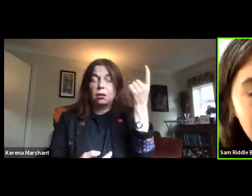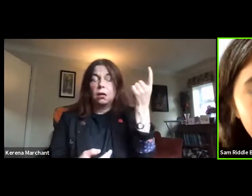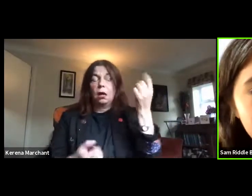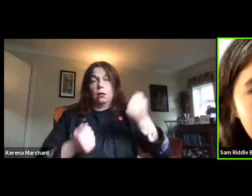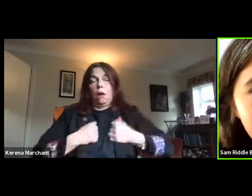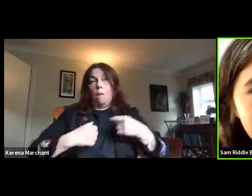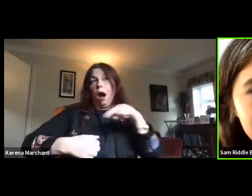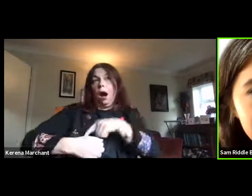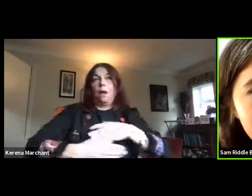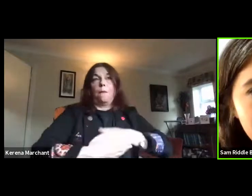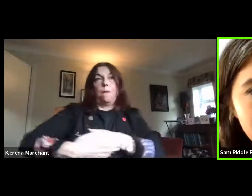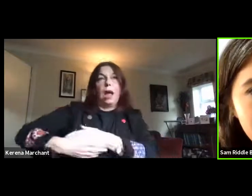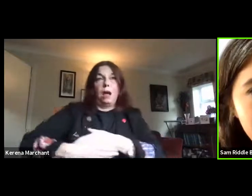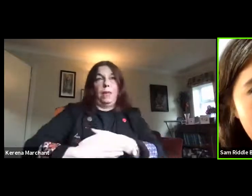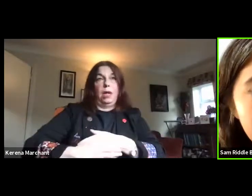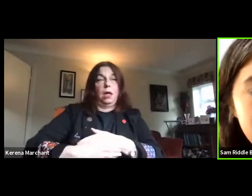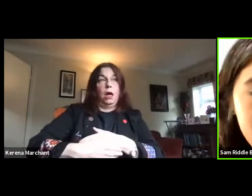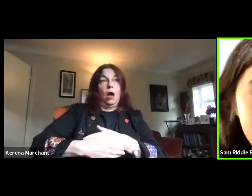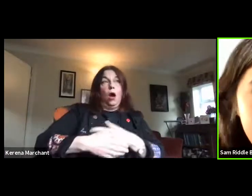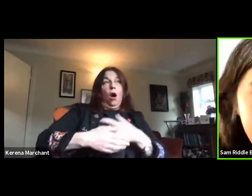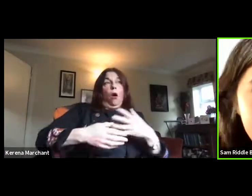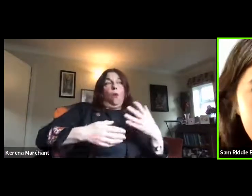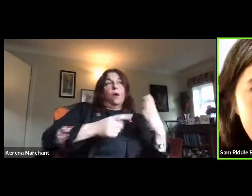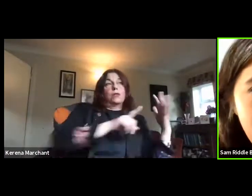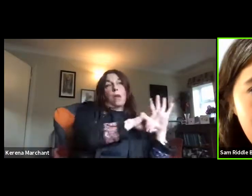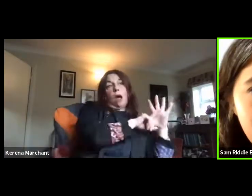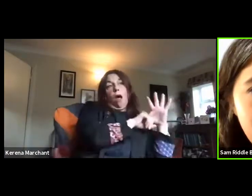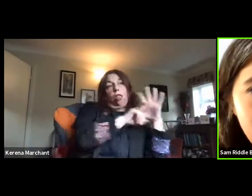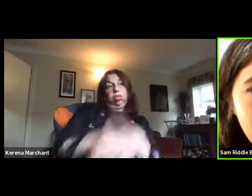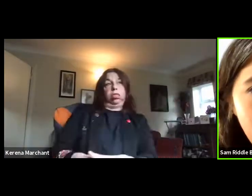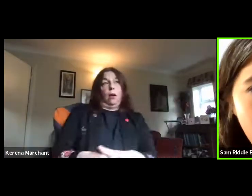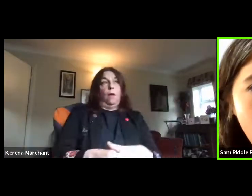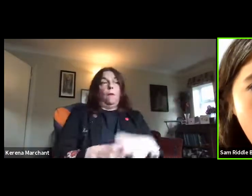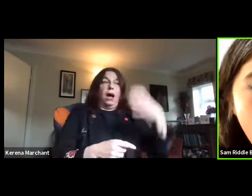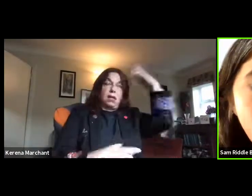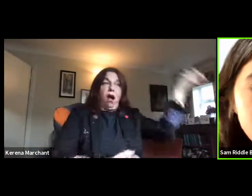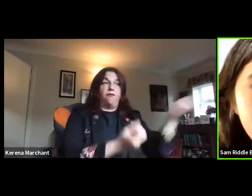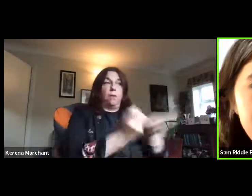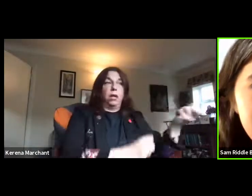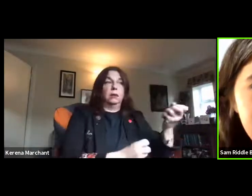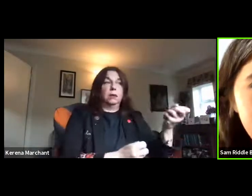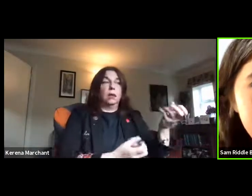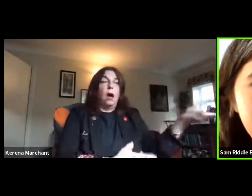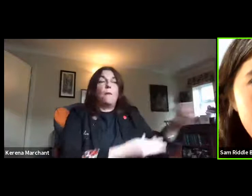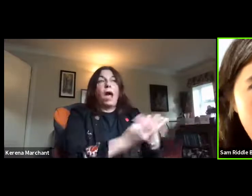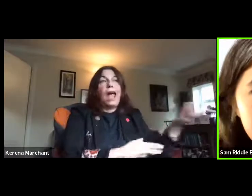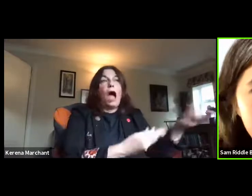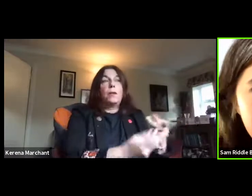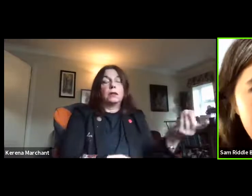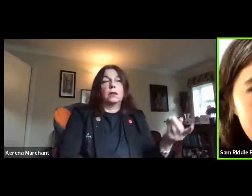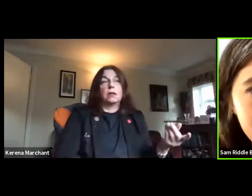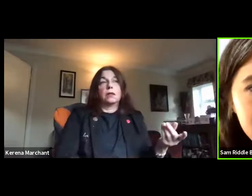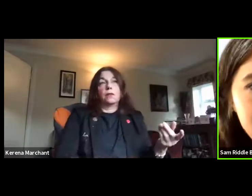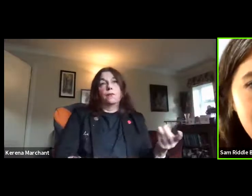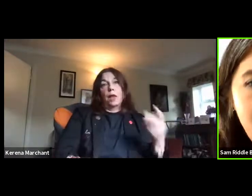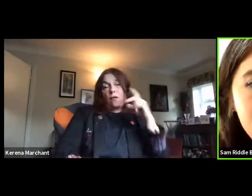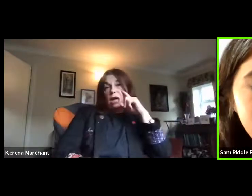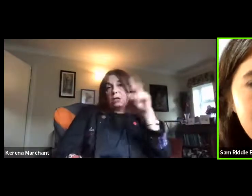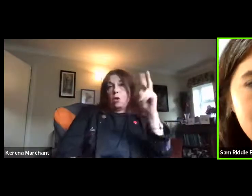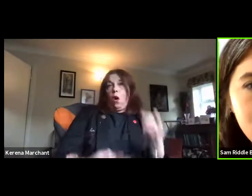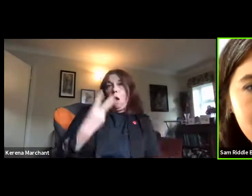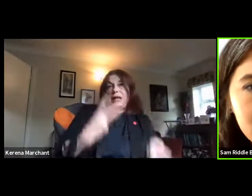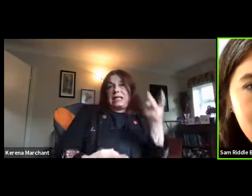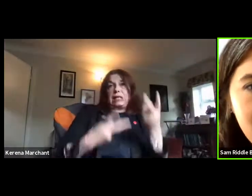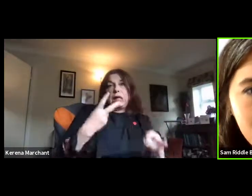dropped. And I realized that my baby boy was already being oppressed by the government